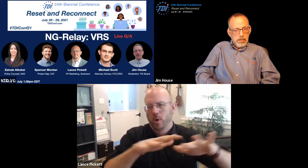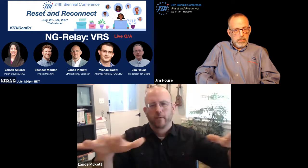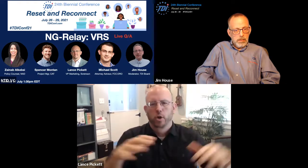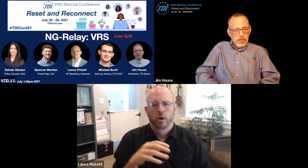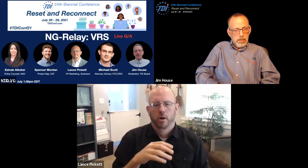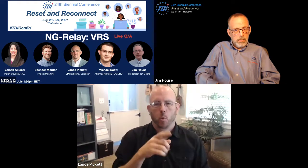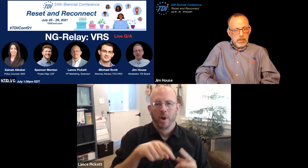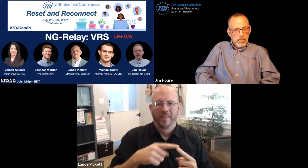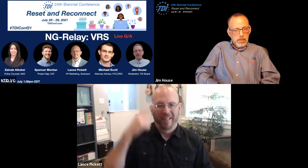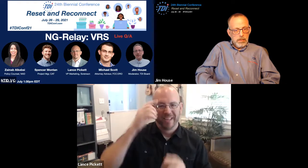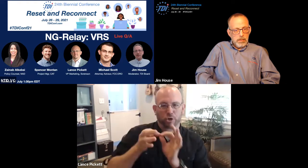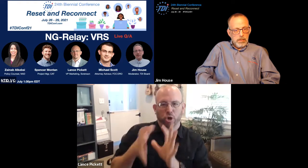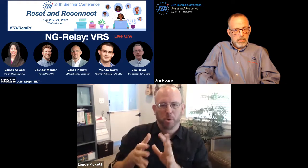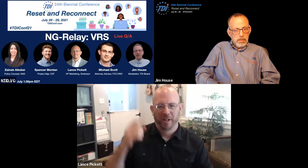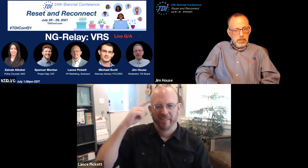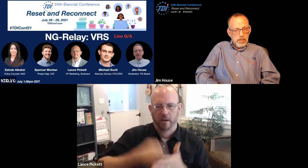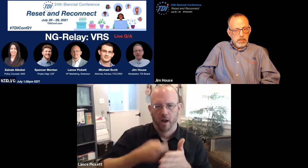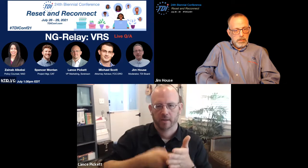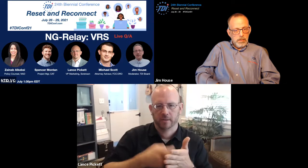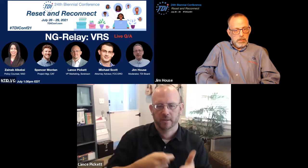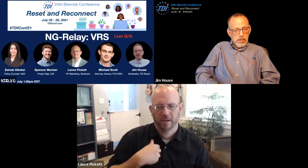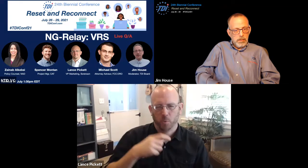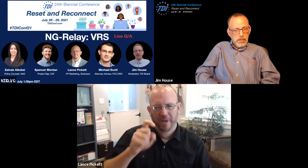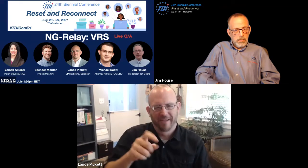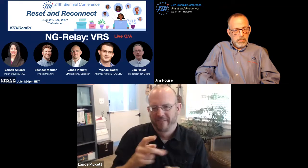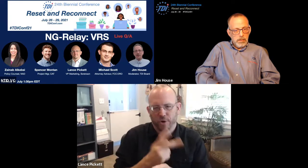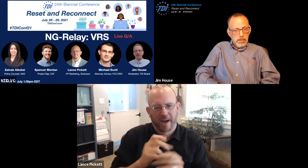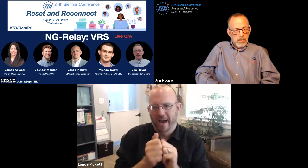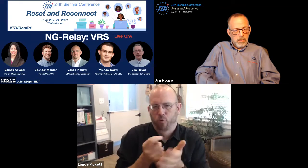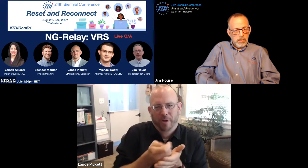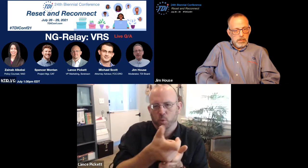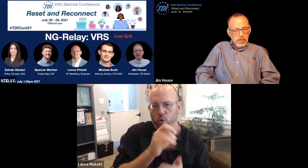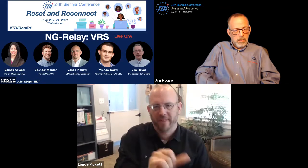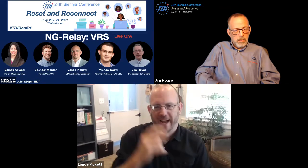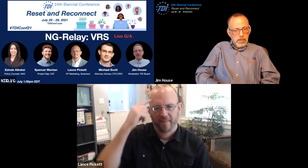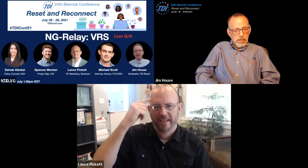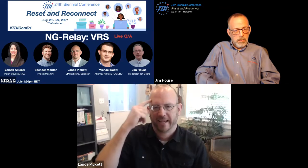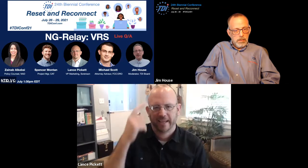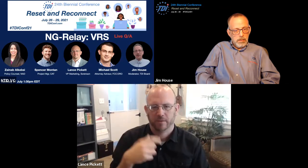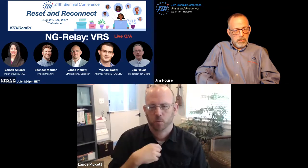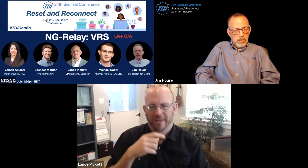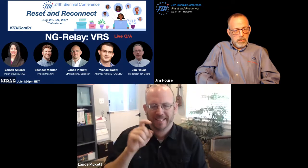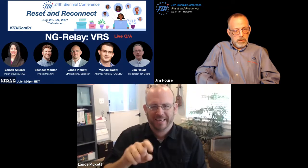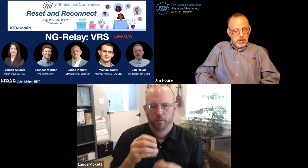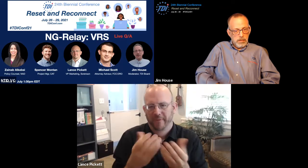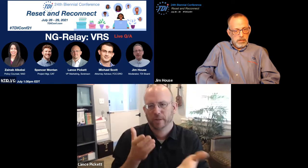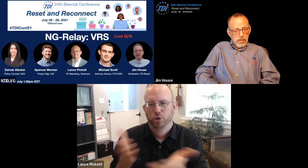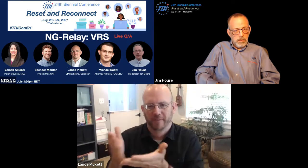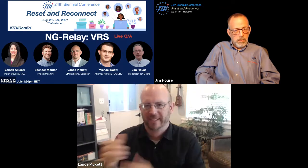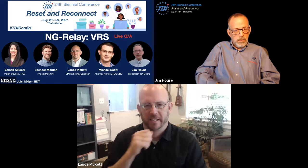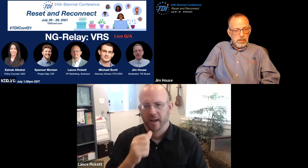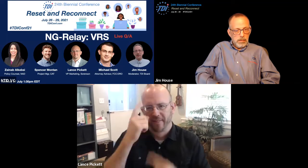schools, hospitals, and everything, when they think about interpreters, they think about cost, and we need to figure out a way how to remove that